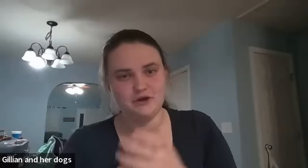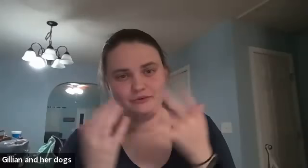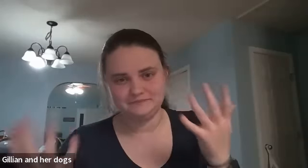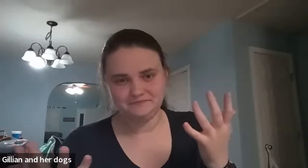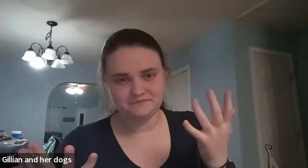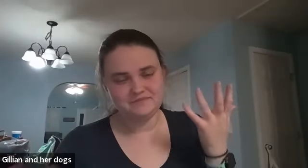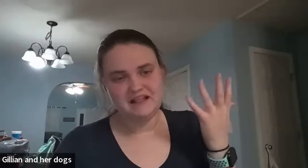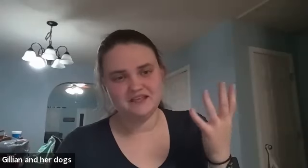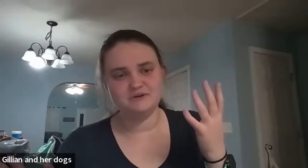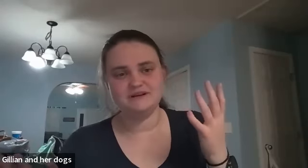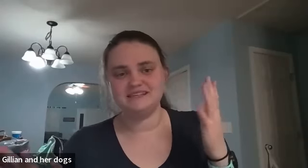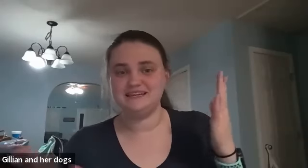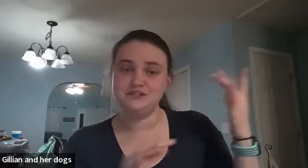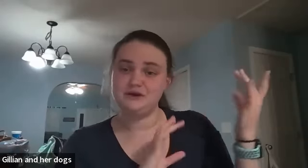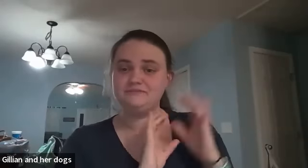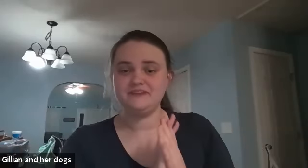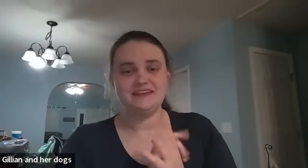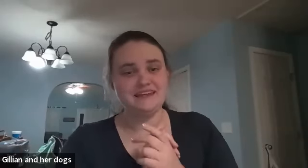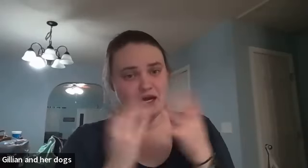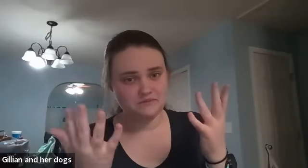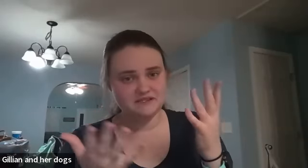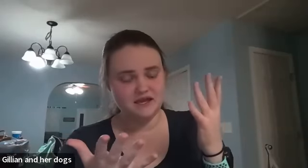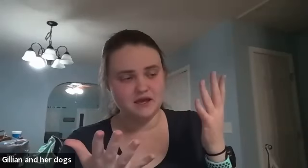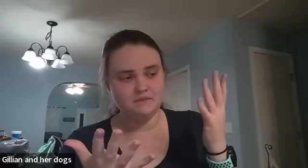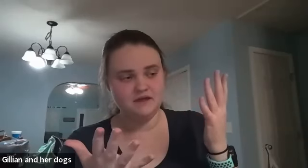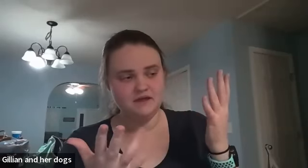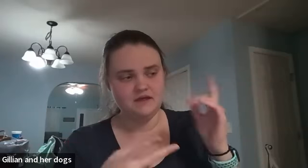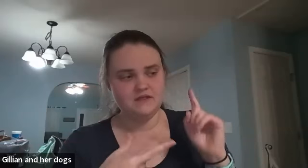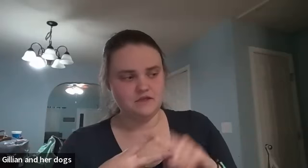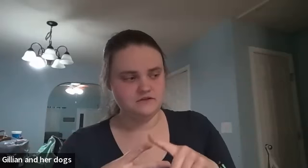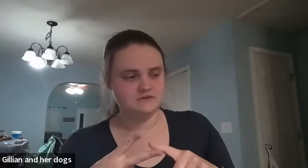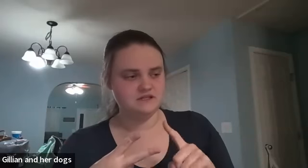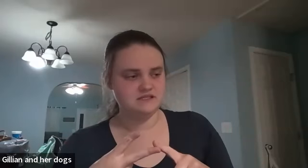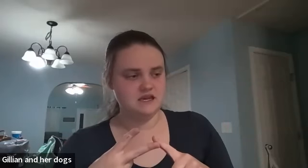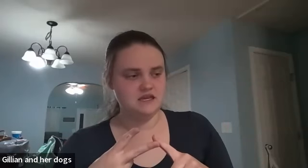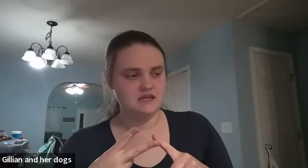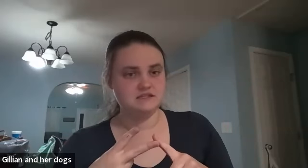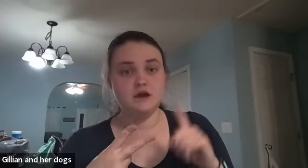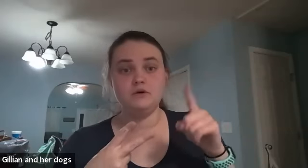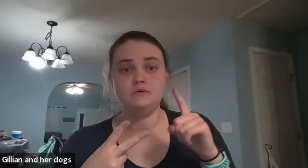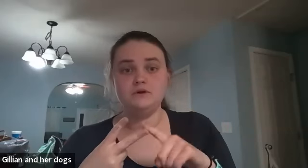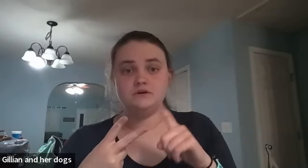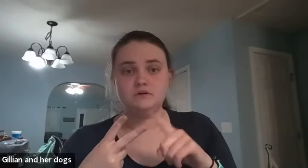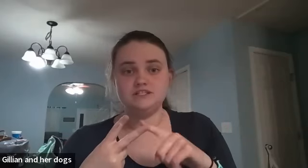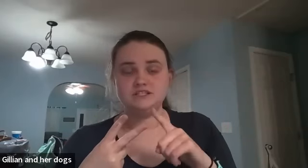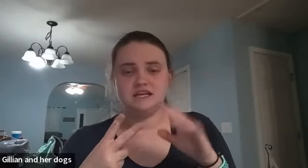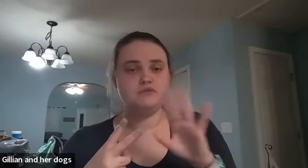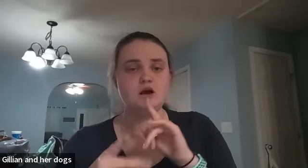So that's what I always say is, you know, it helps. The other thing I was going to say is, questions. Like, I